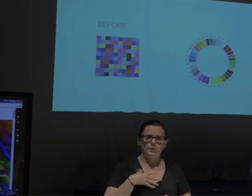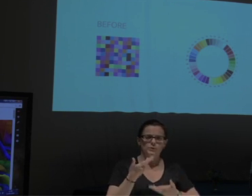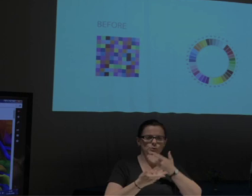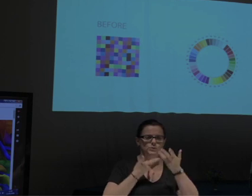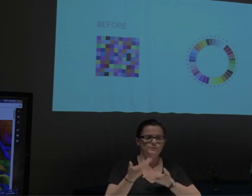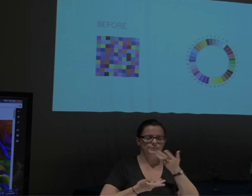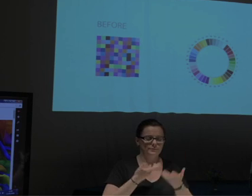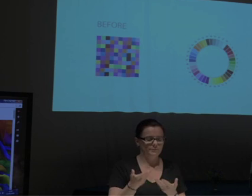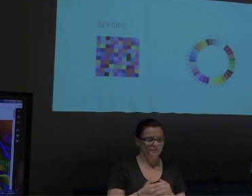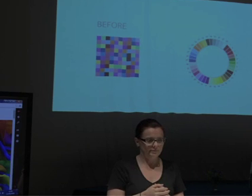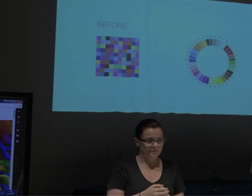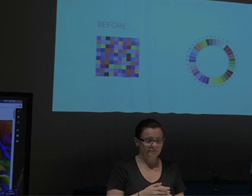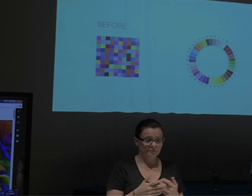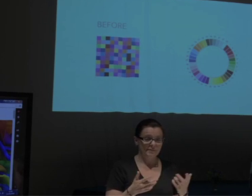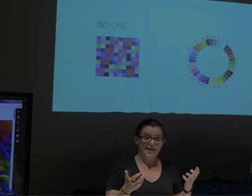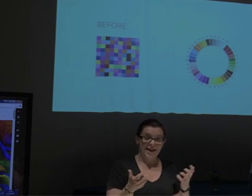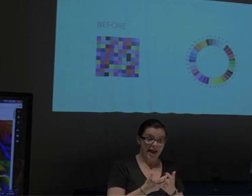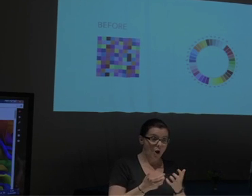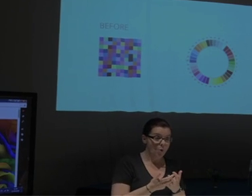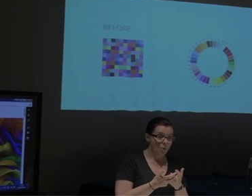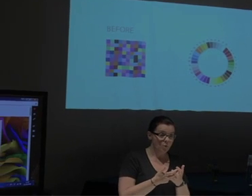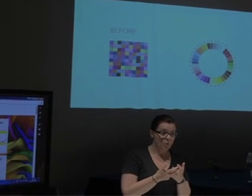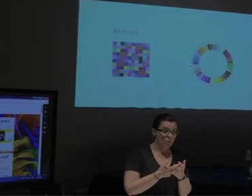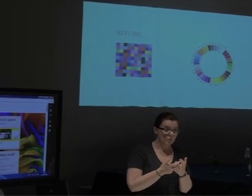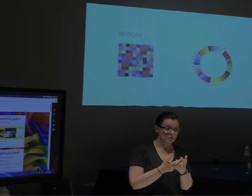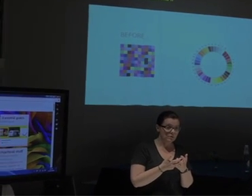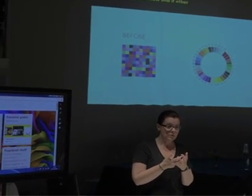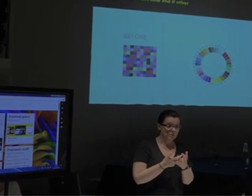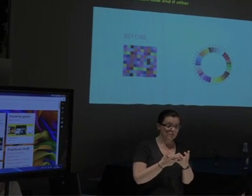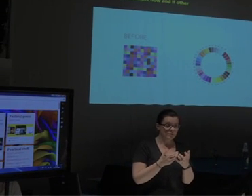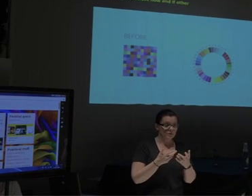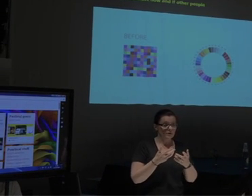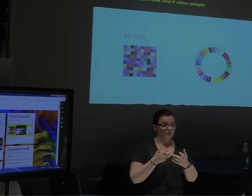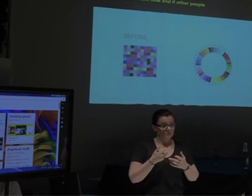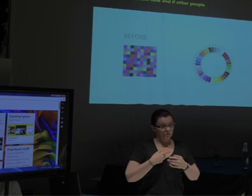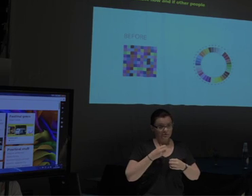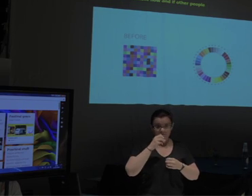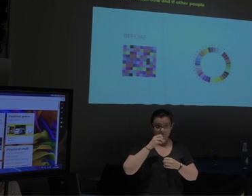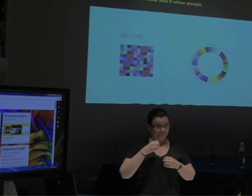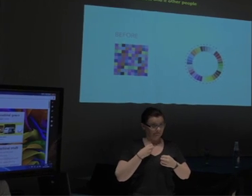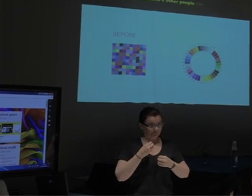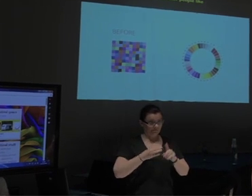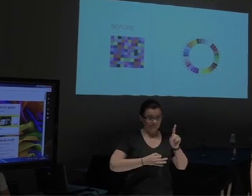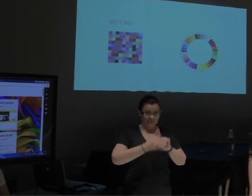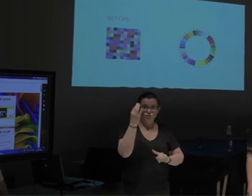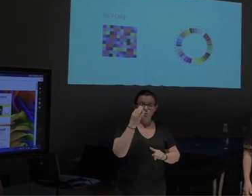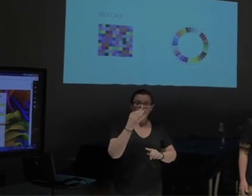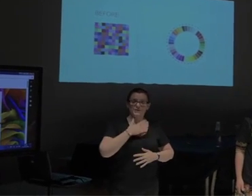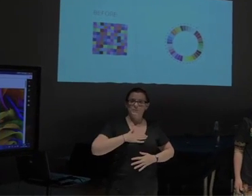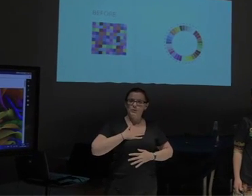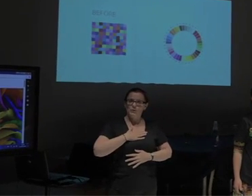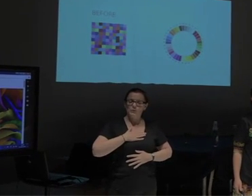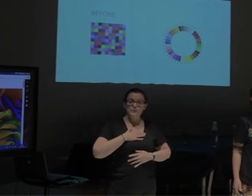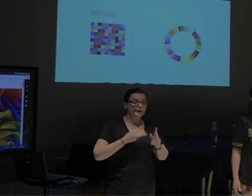articulate how and if other people like myself experience this rapid improvement in mood. I'm not